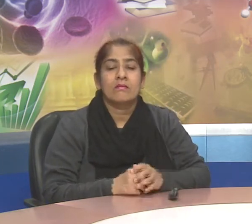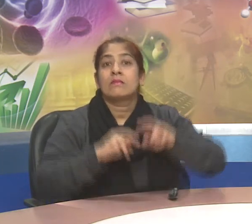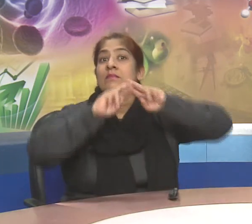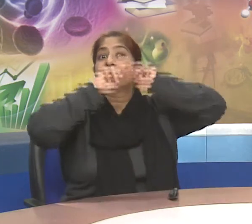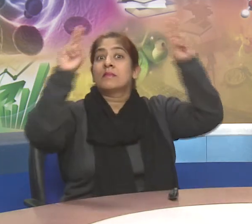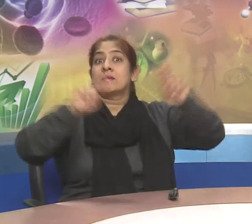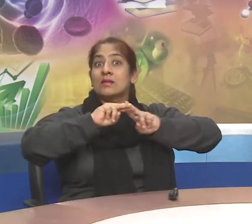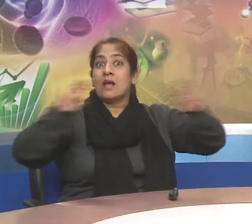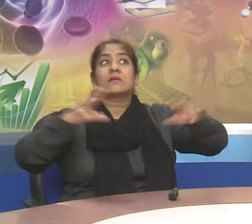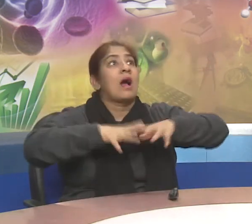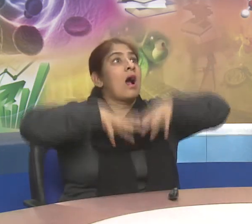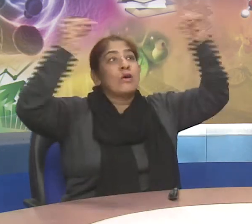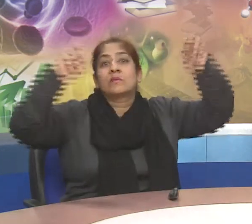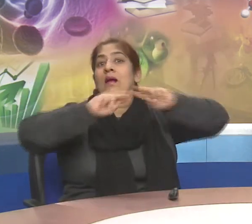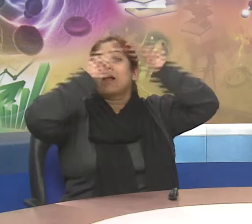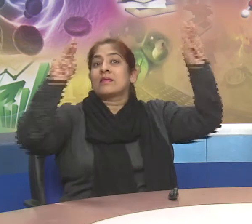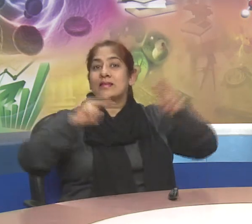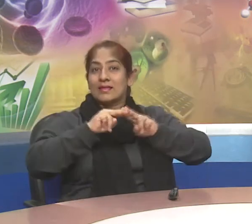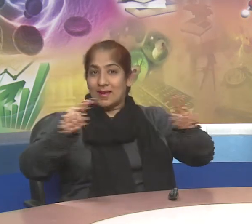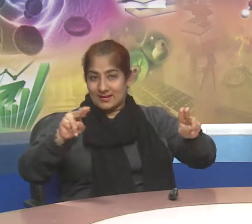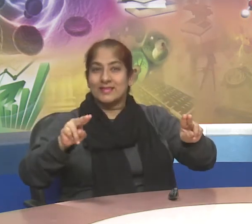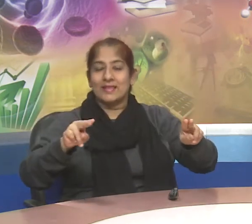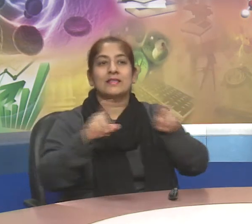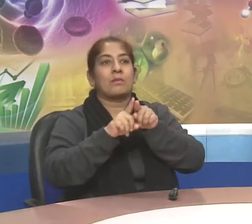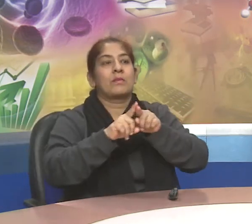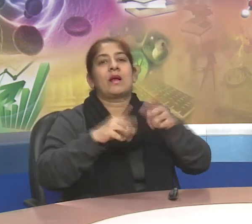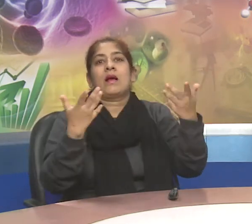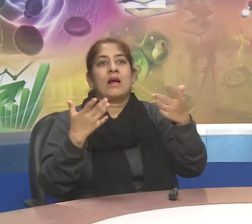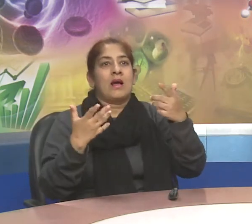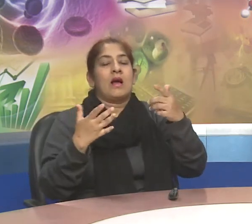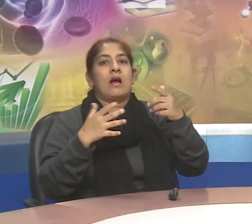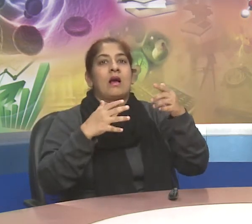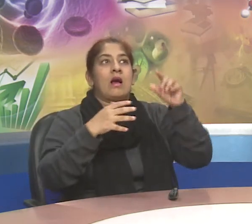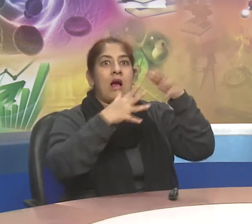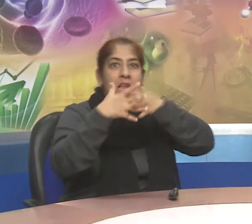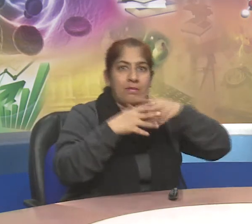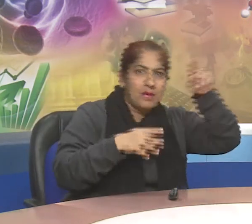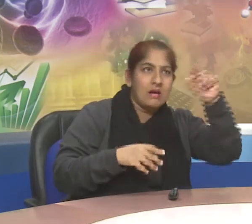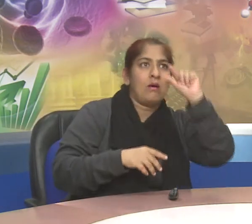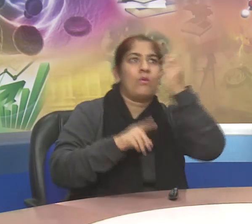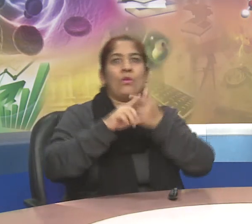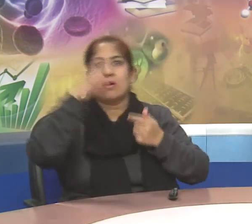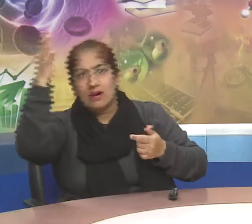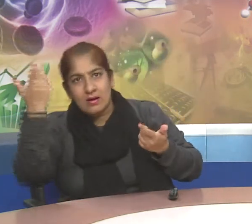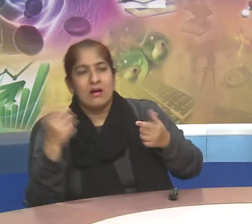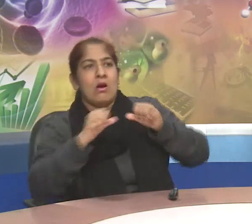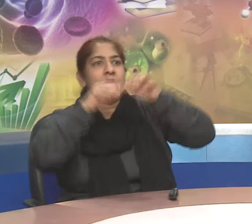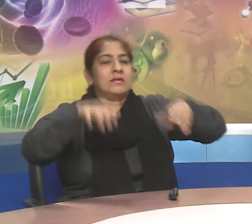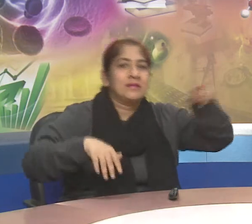Maharashtra. And different state, the name of national. And international, it means the out of